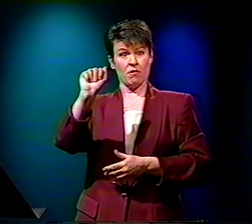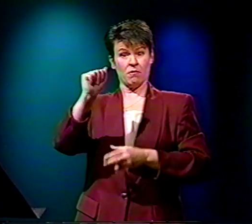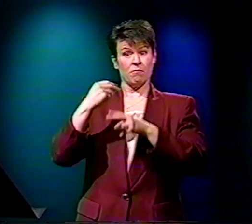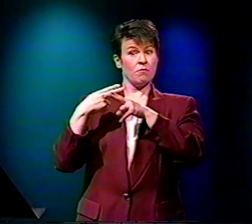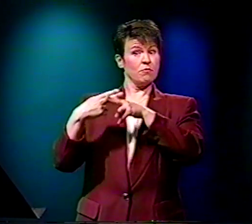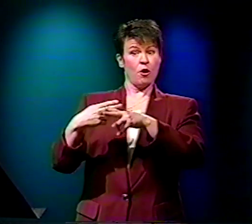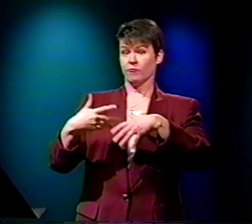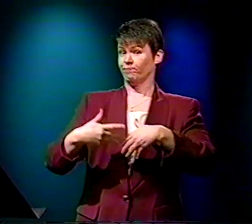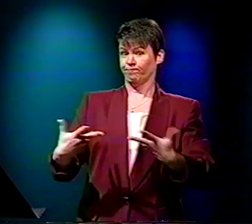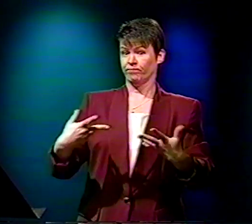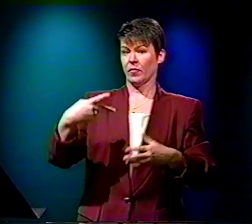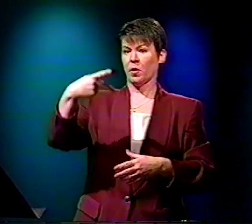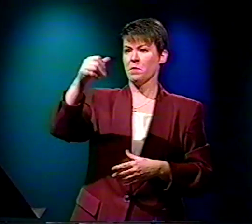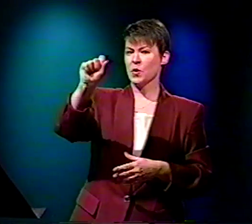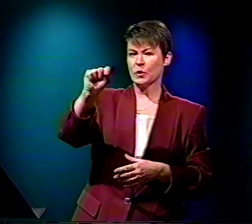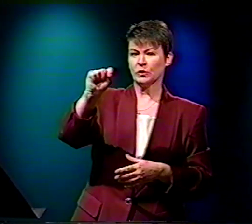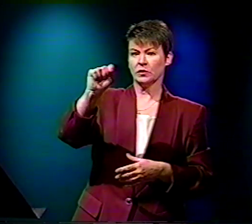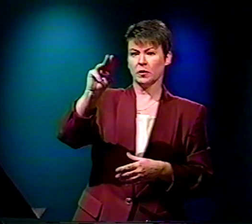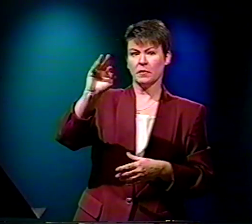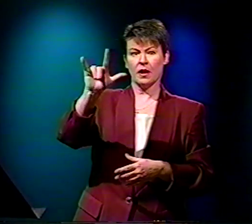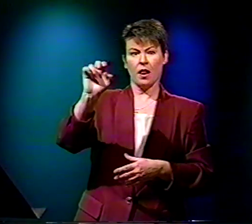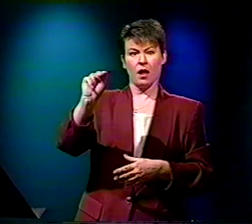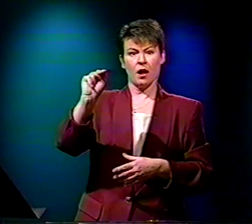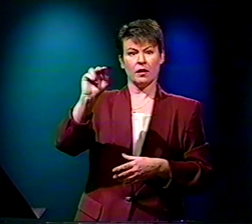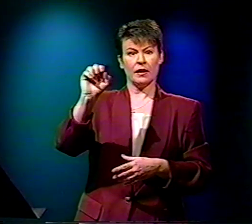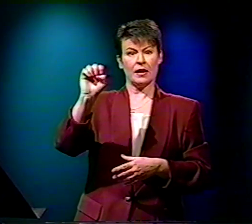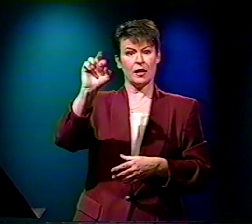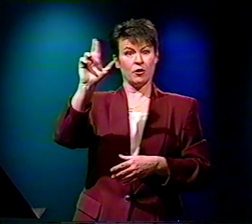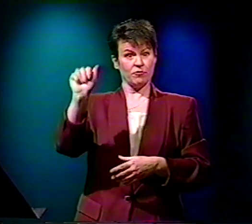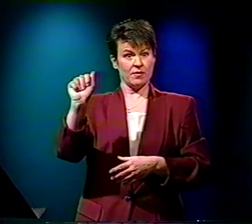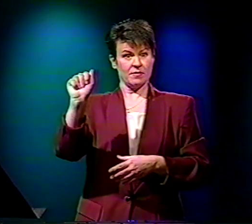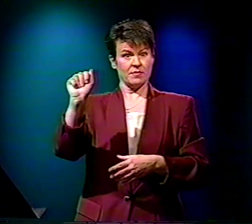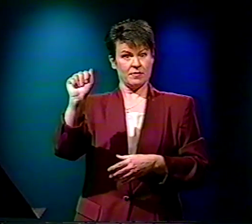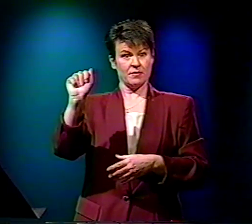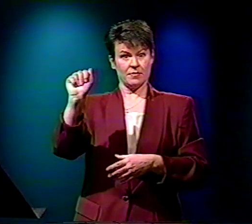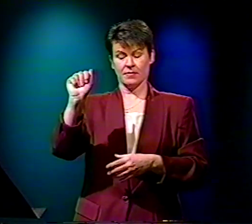We're now starting a new era, which we might call the post-Milan era,